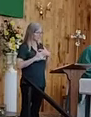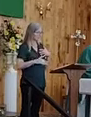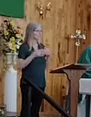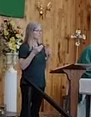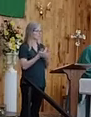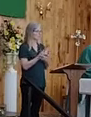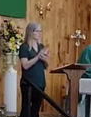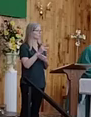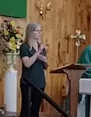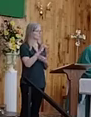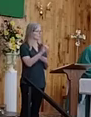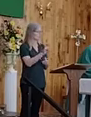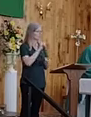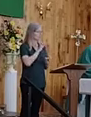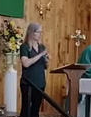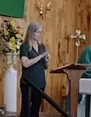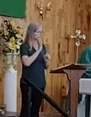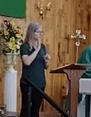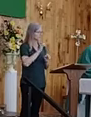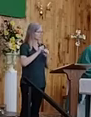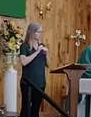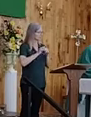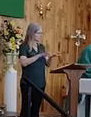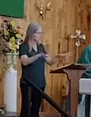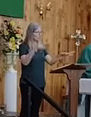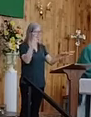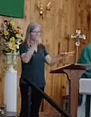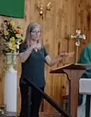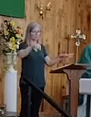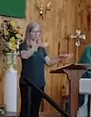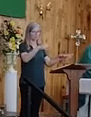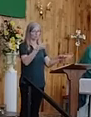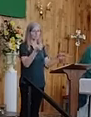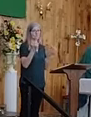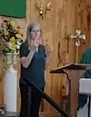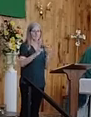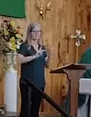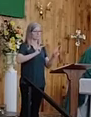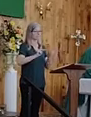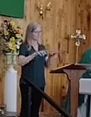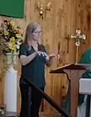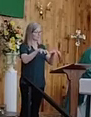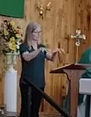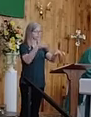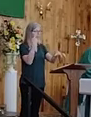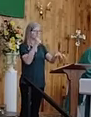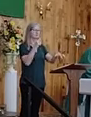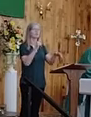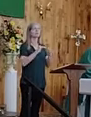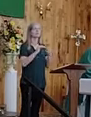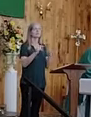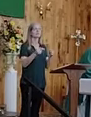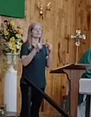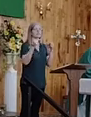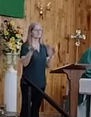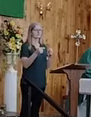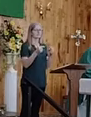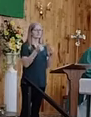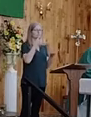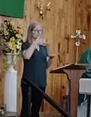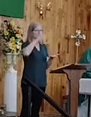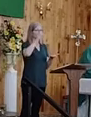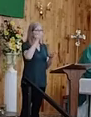the blood of the new and eternal covenant, which will be poured out for you and for many for the forgiveness of sins.